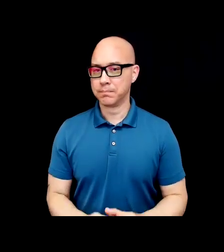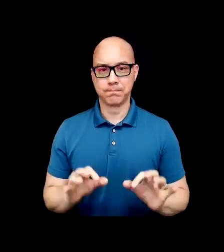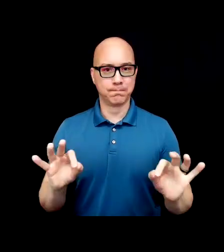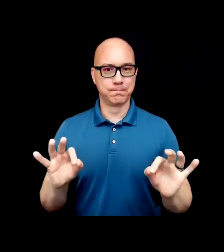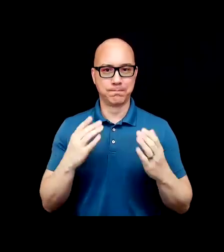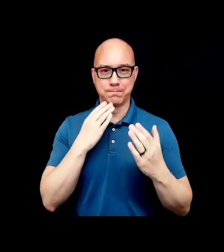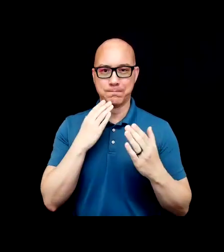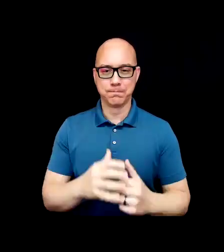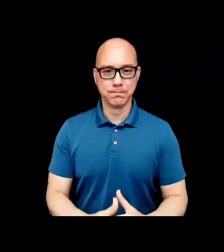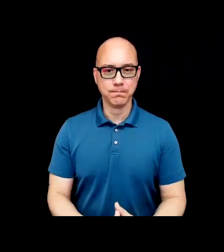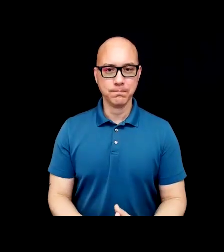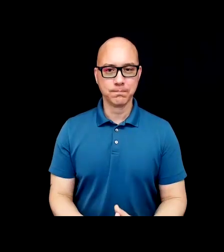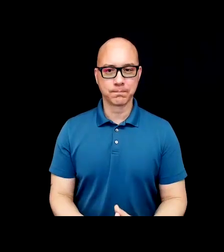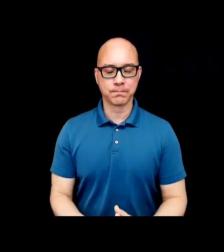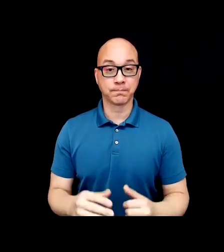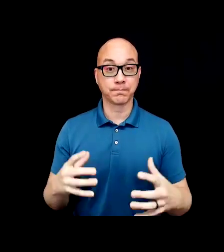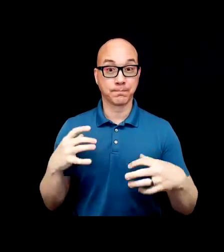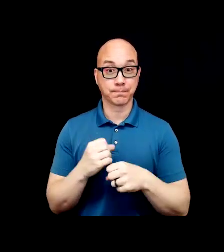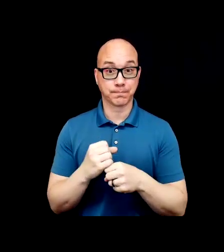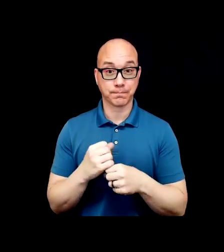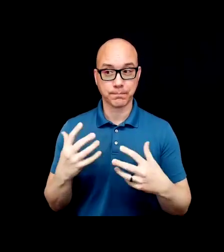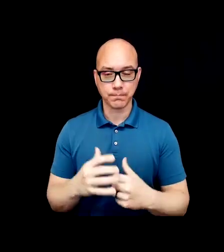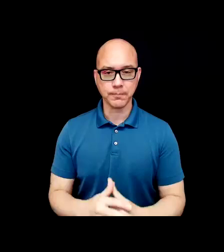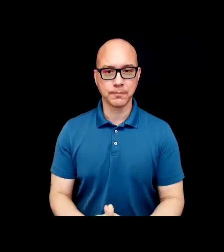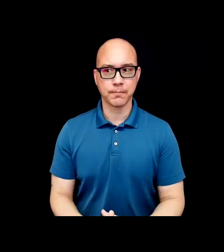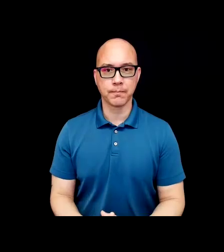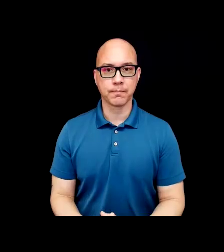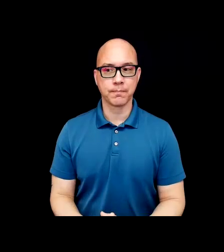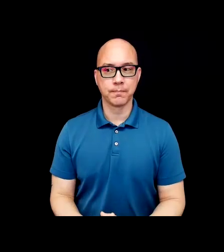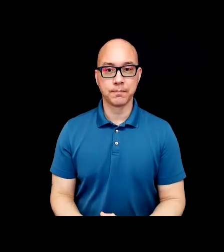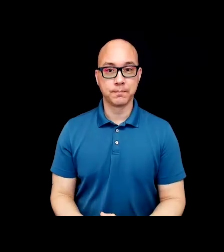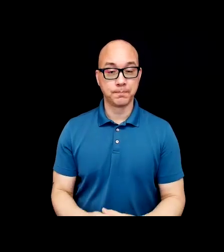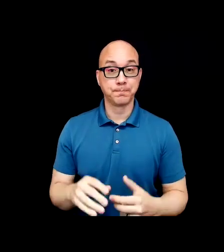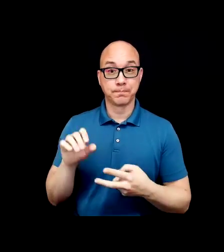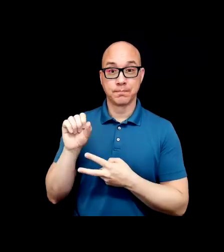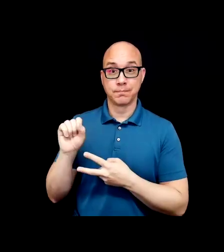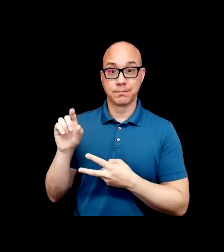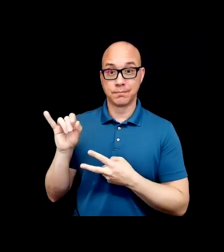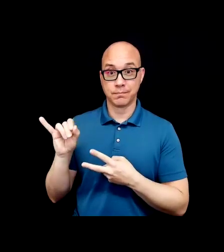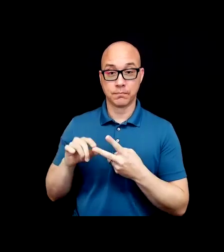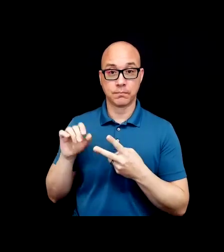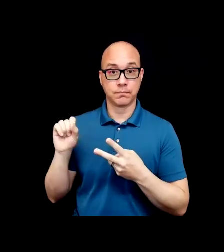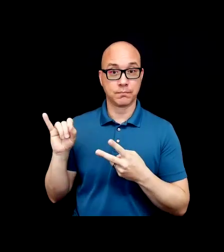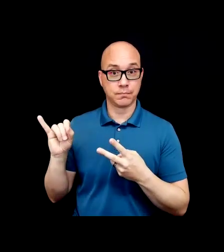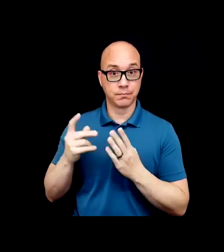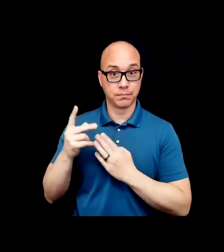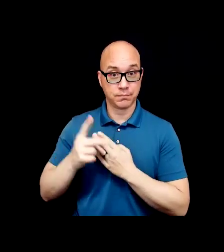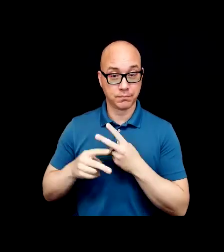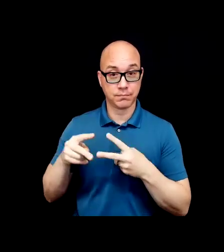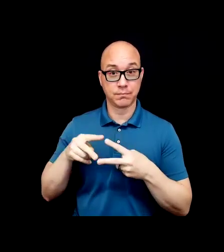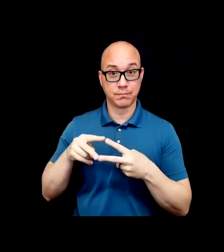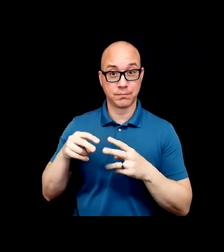Awesome, thank you. So to recap, given the SSDI and SSI benefit programs have different